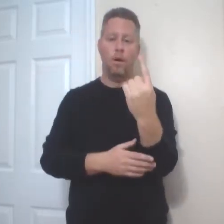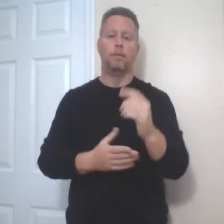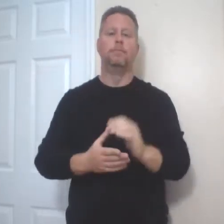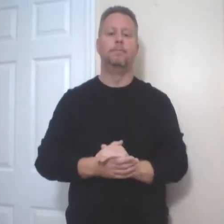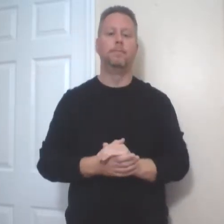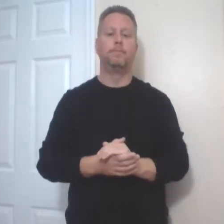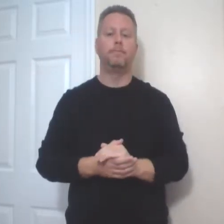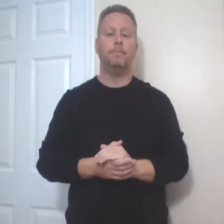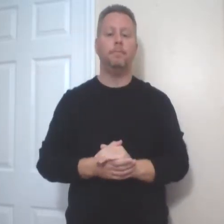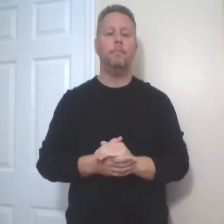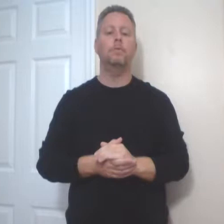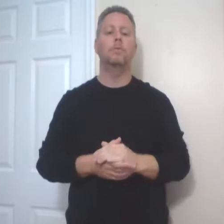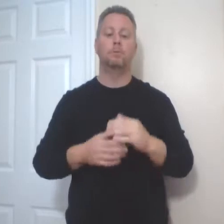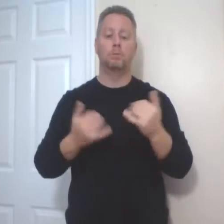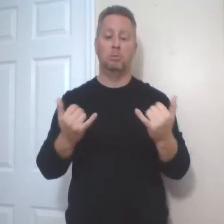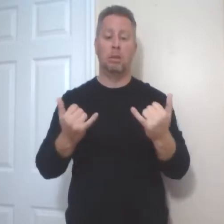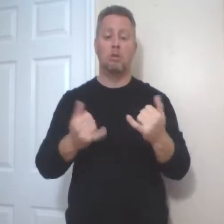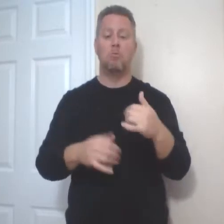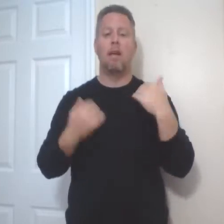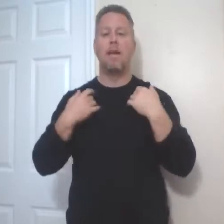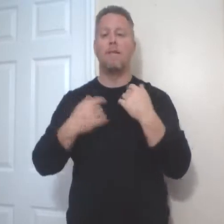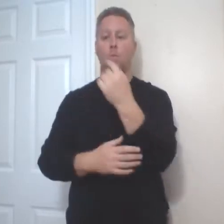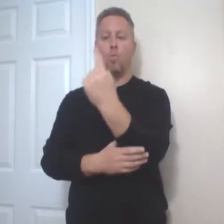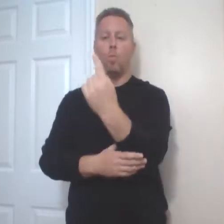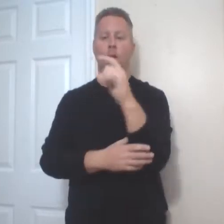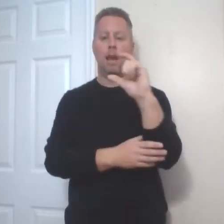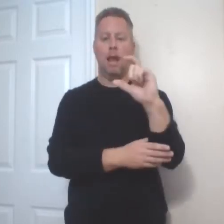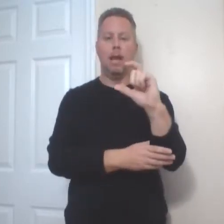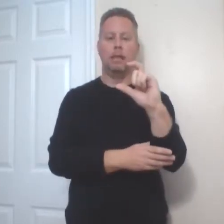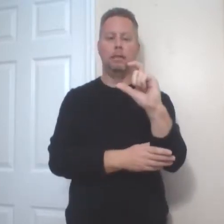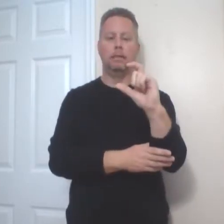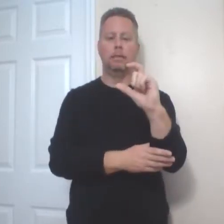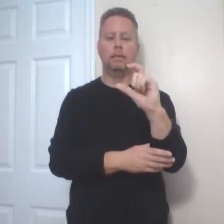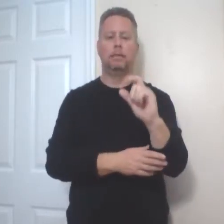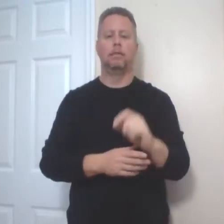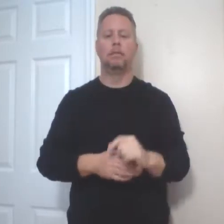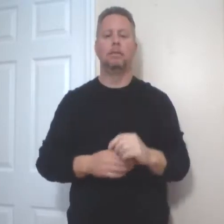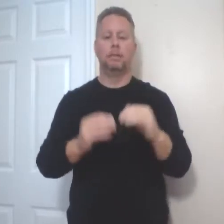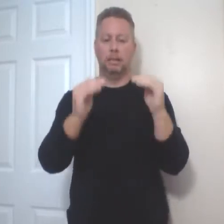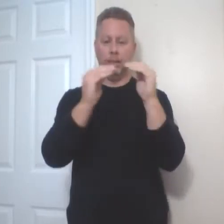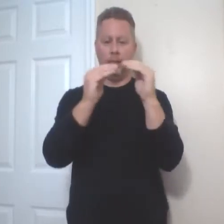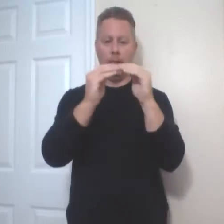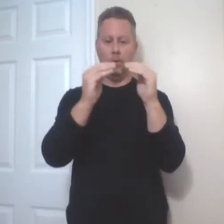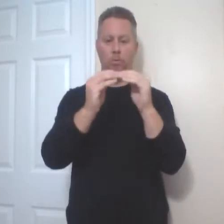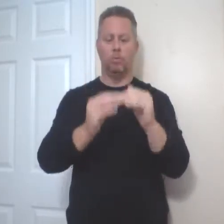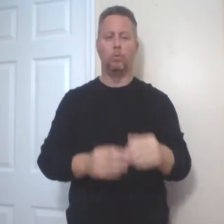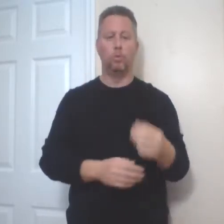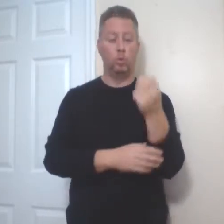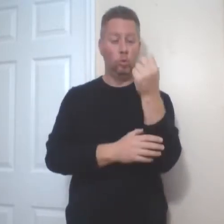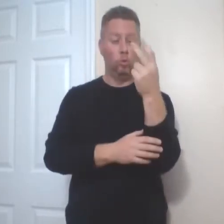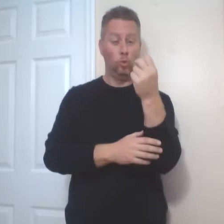So technically this is a 1x. Here's my equal sign. 12 divided by 3 is